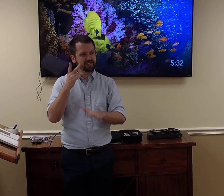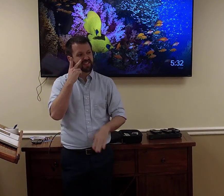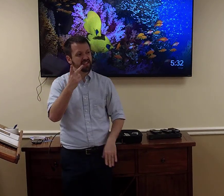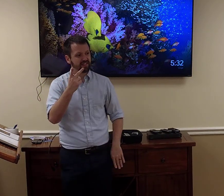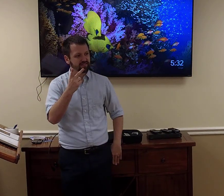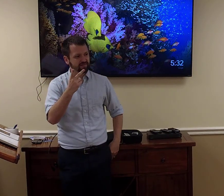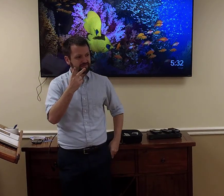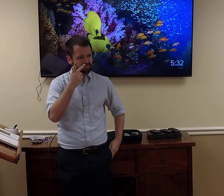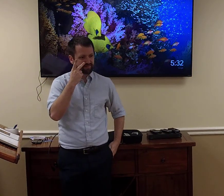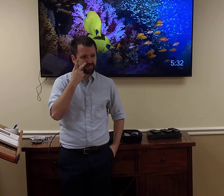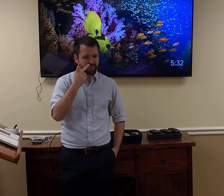C.